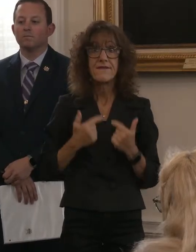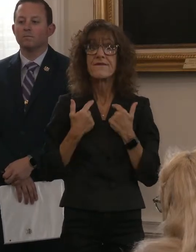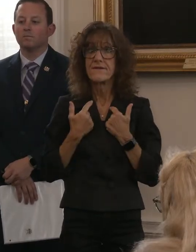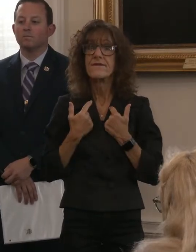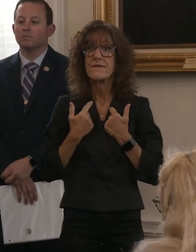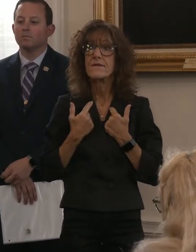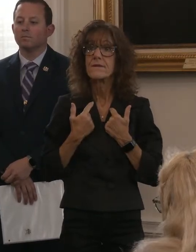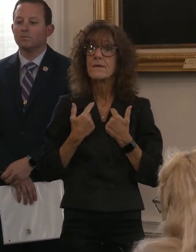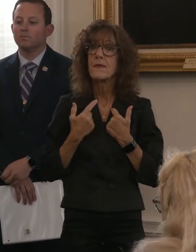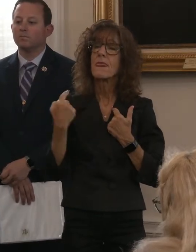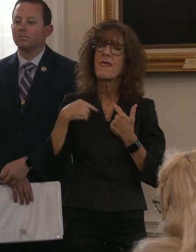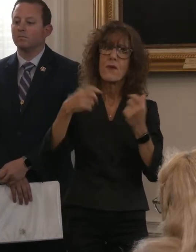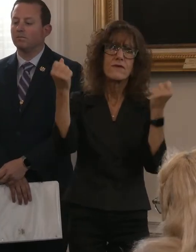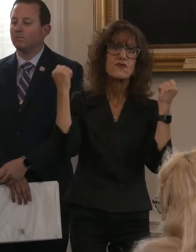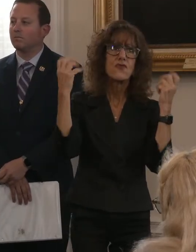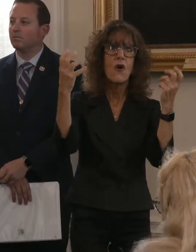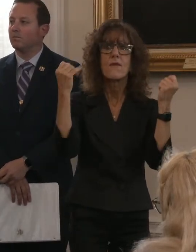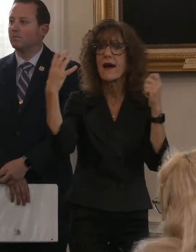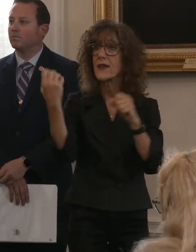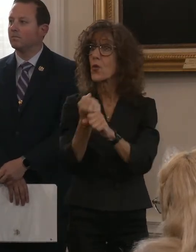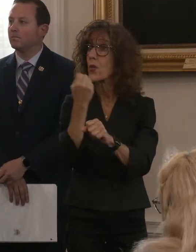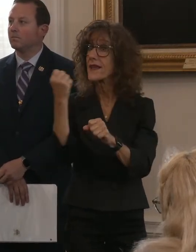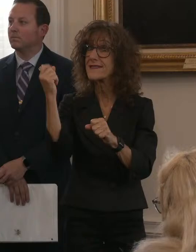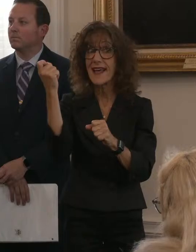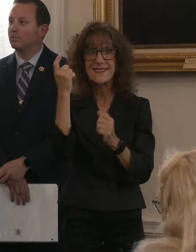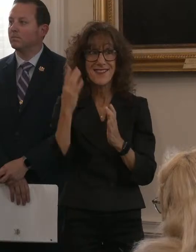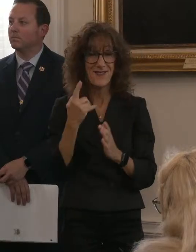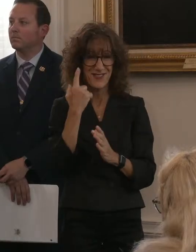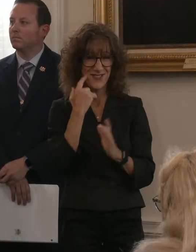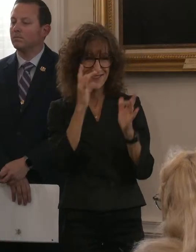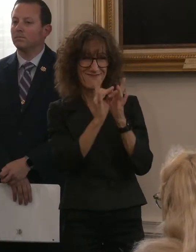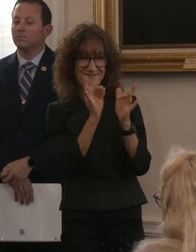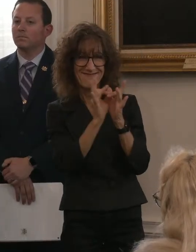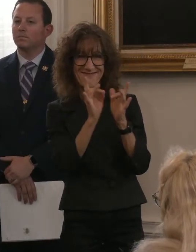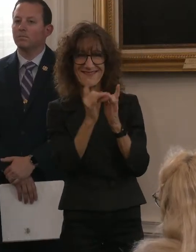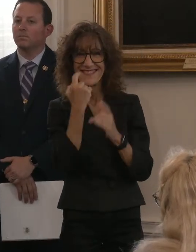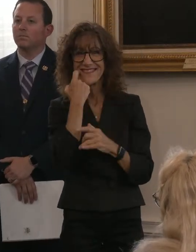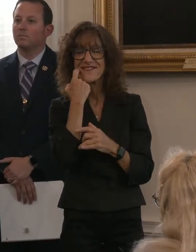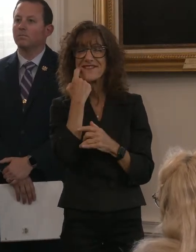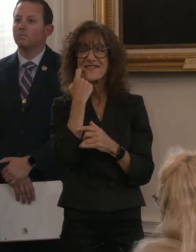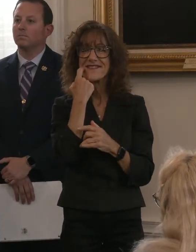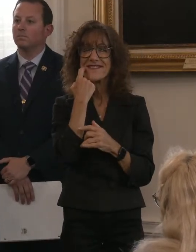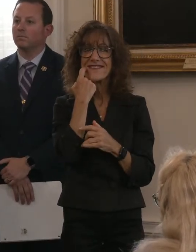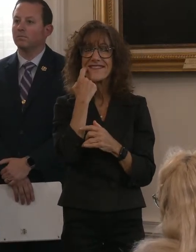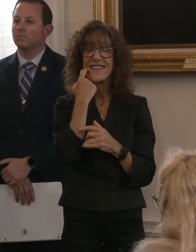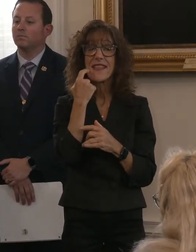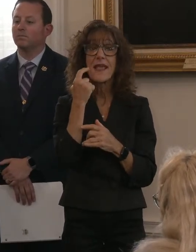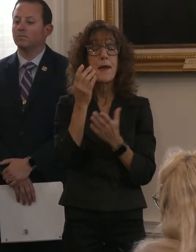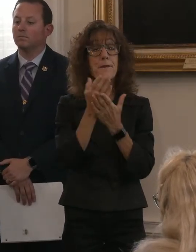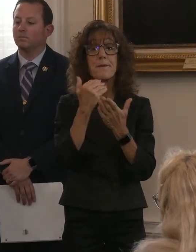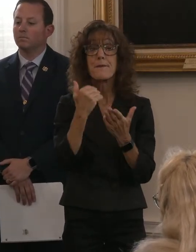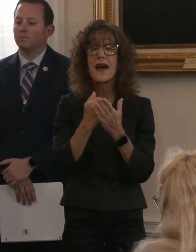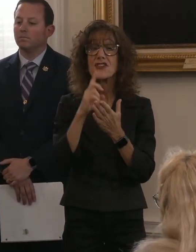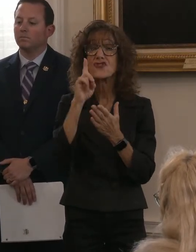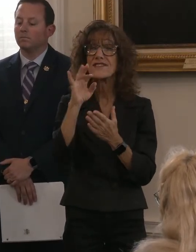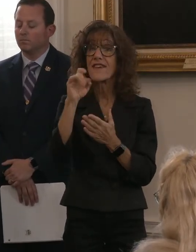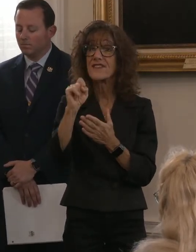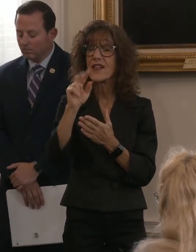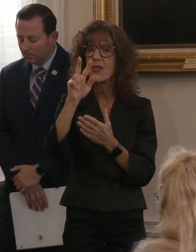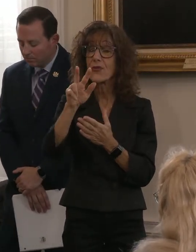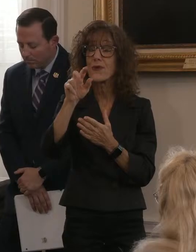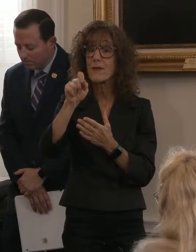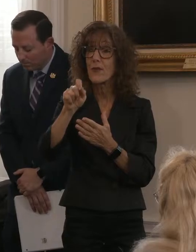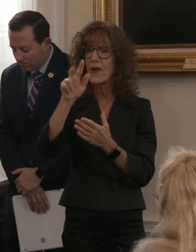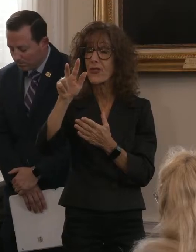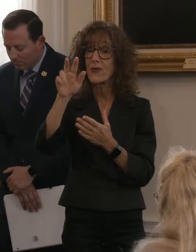And we have so many wins, as Governor Moore talked about earlier. We took a budget deficit, $3.3